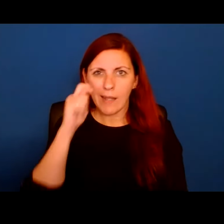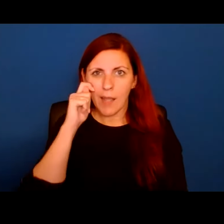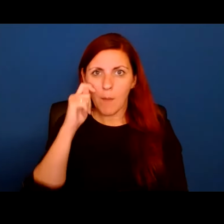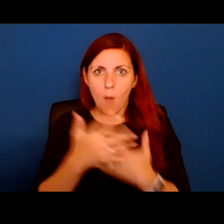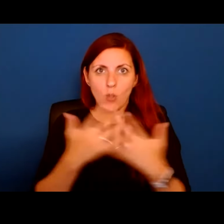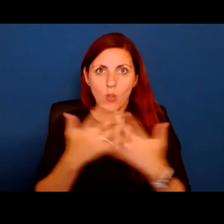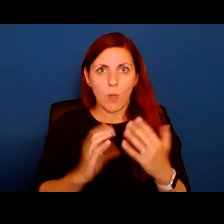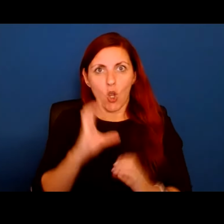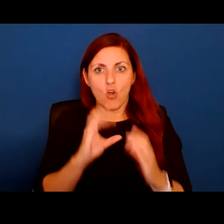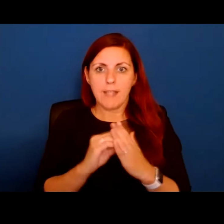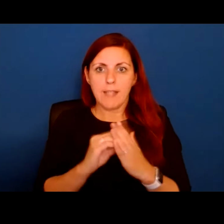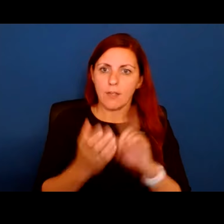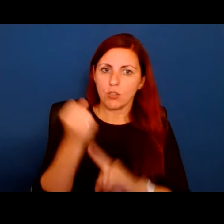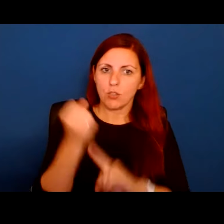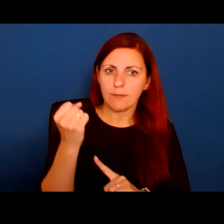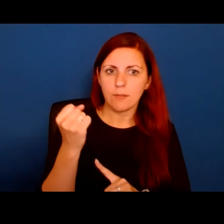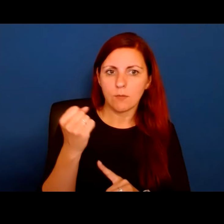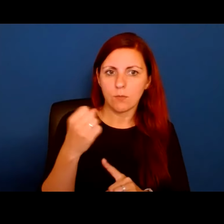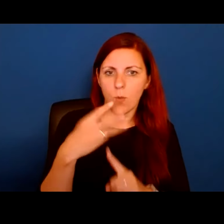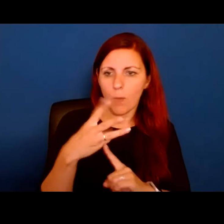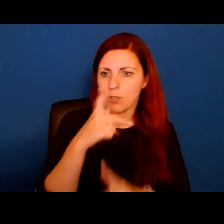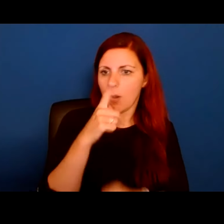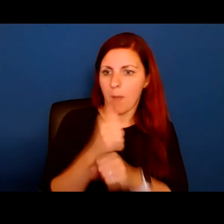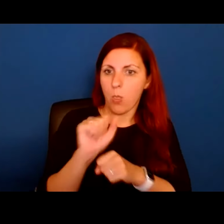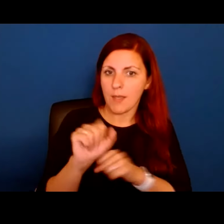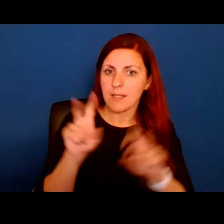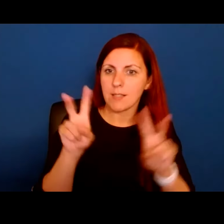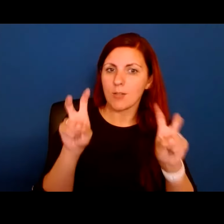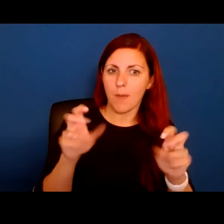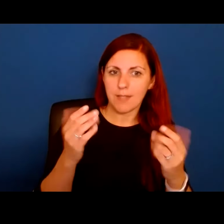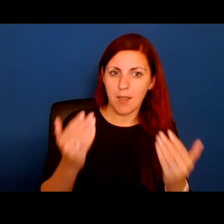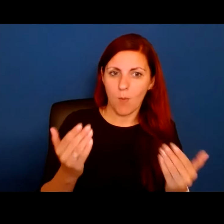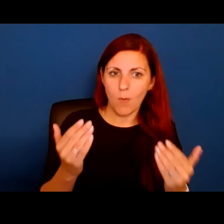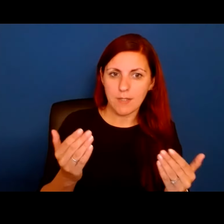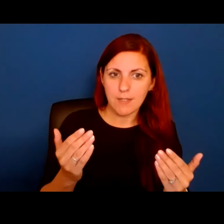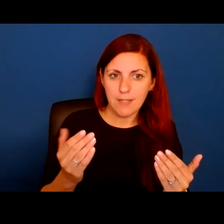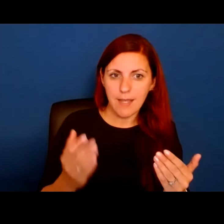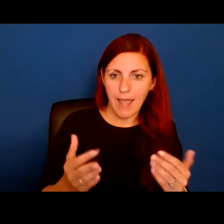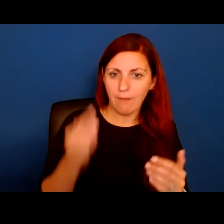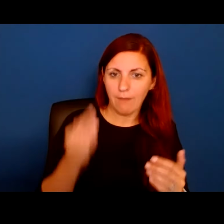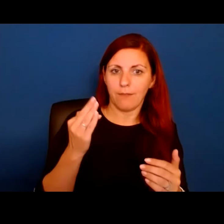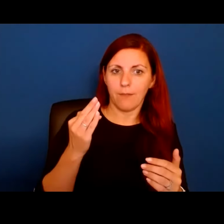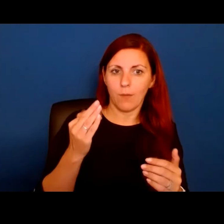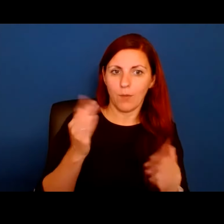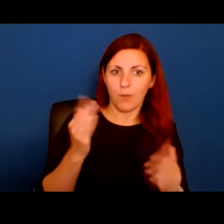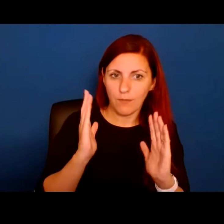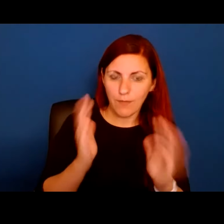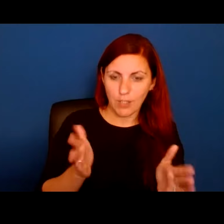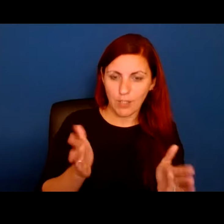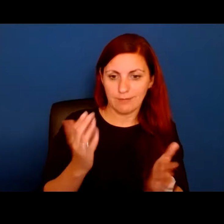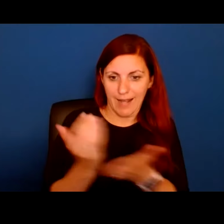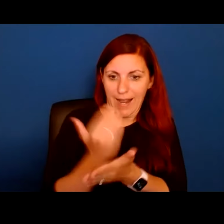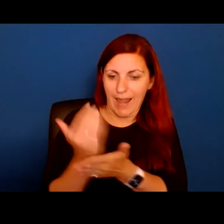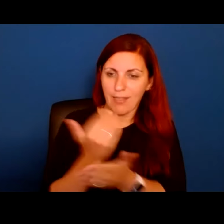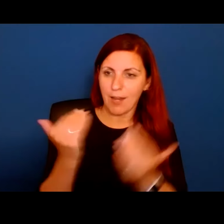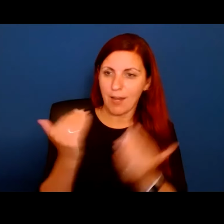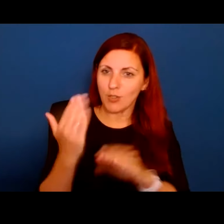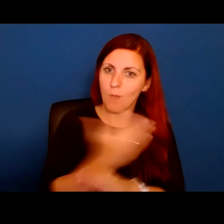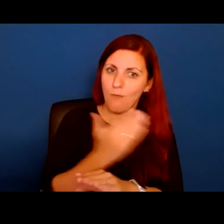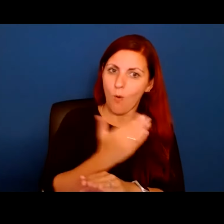in areas such as sexual harassment, homophobia, racism, sectarianism, sexism, such a collection mechanism had been developed earlier.